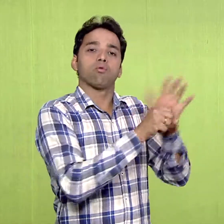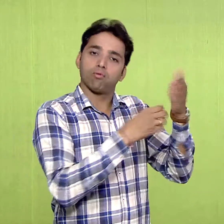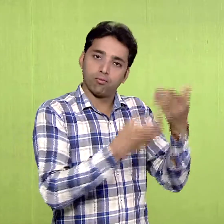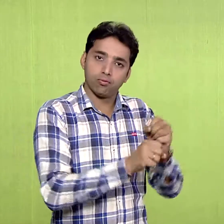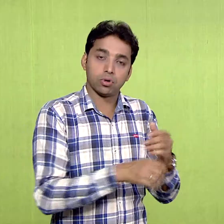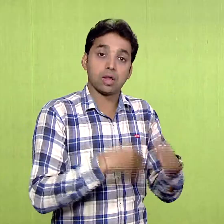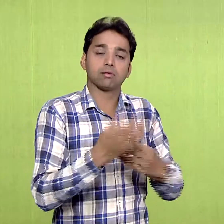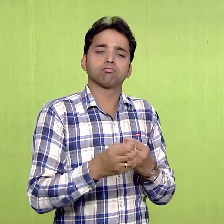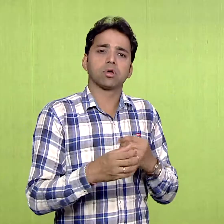time.